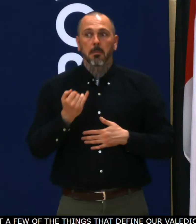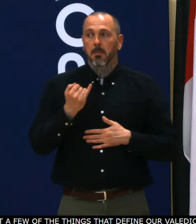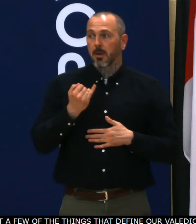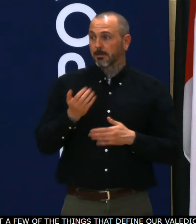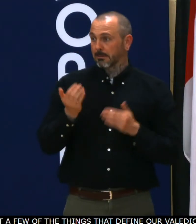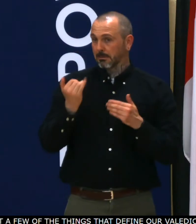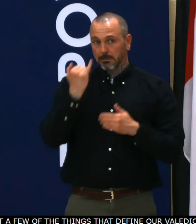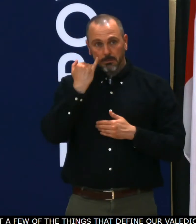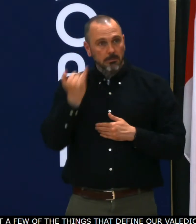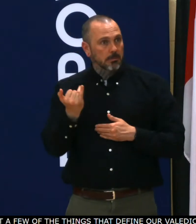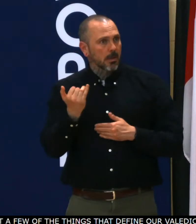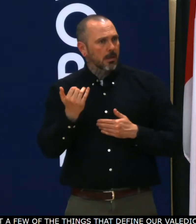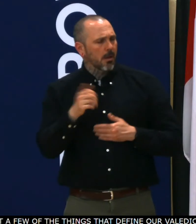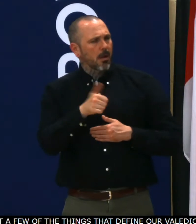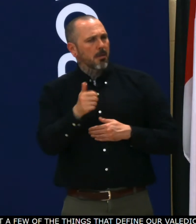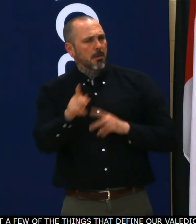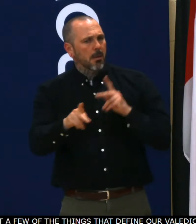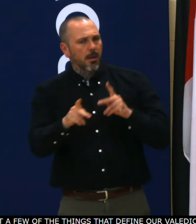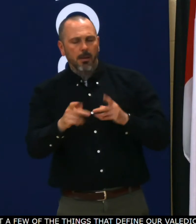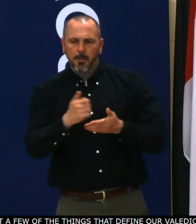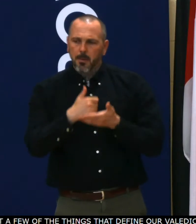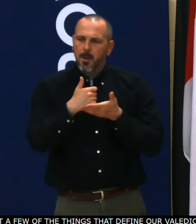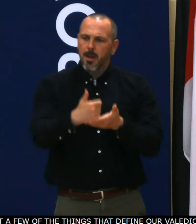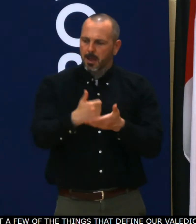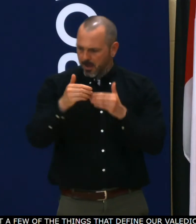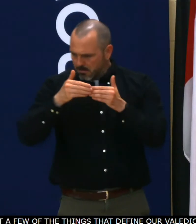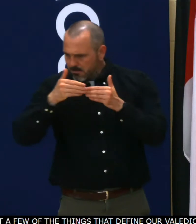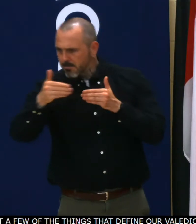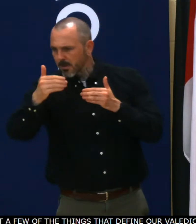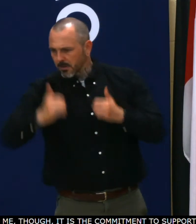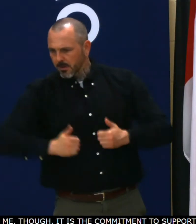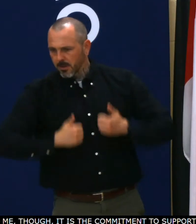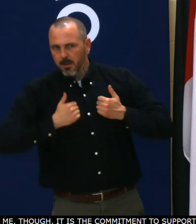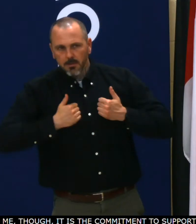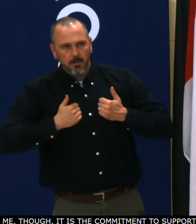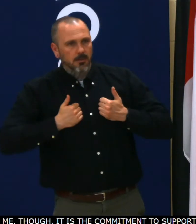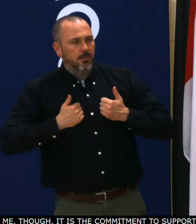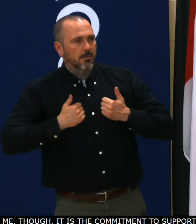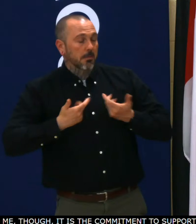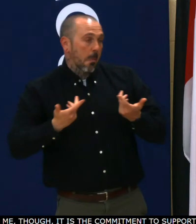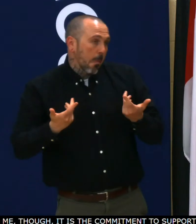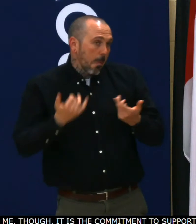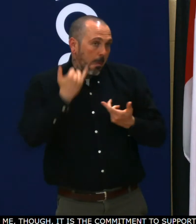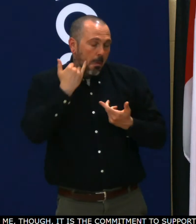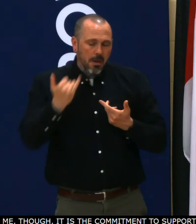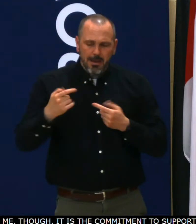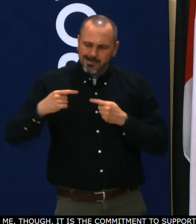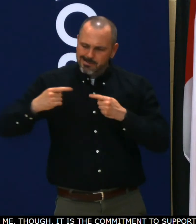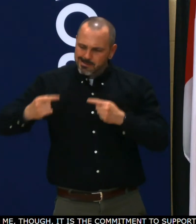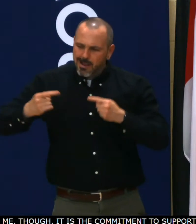dedicate your life to helping others find a path through struggle